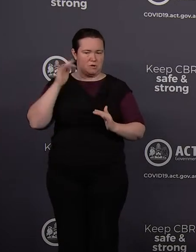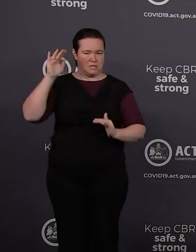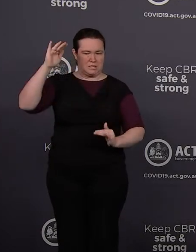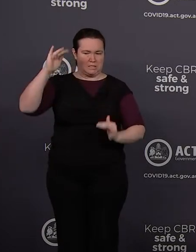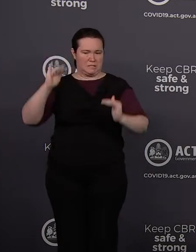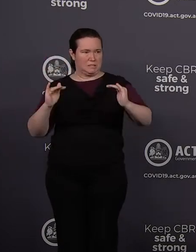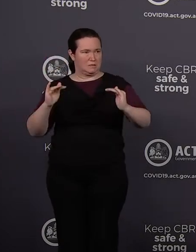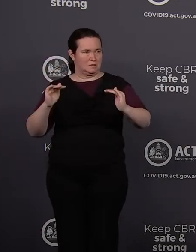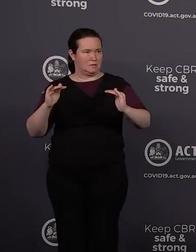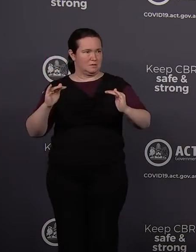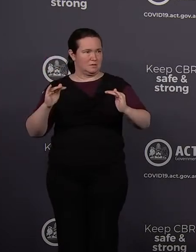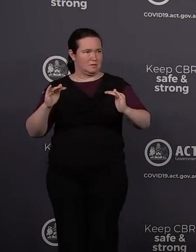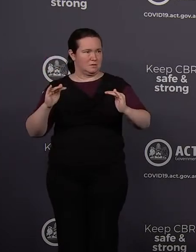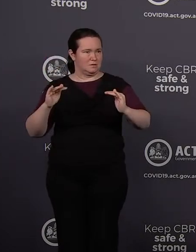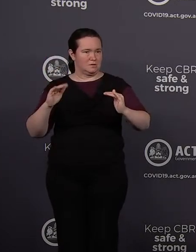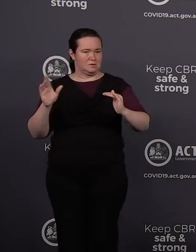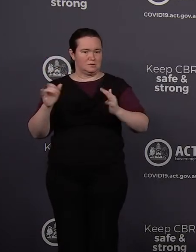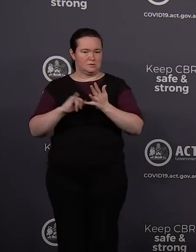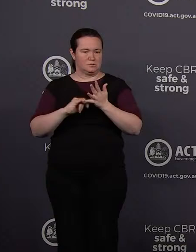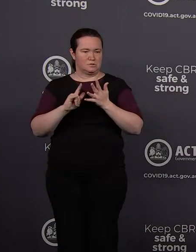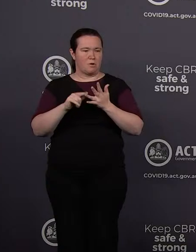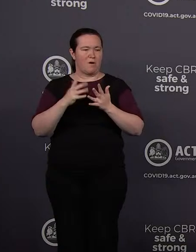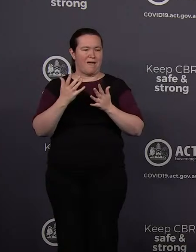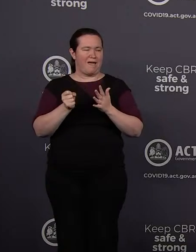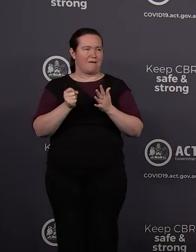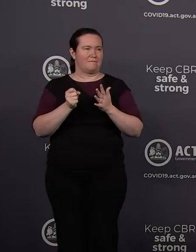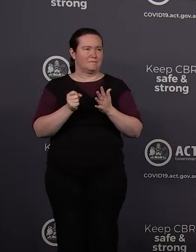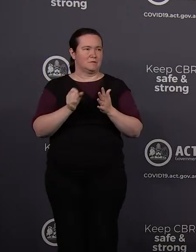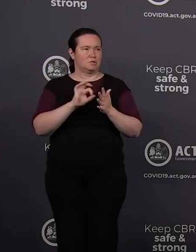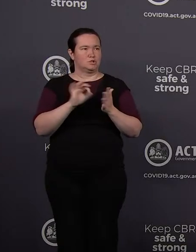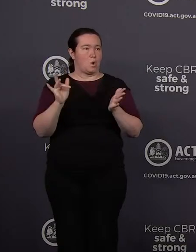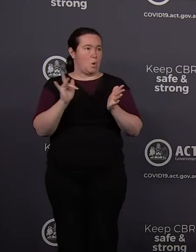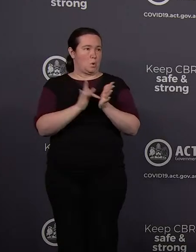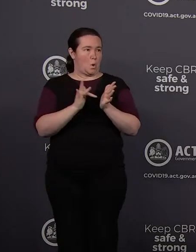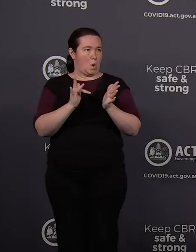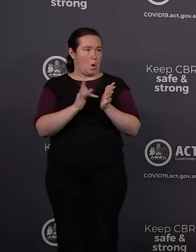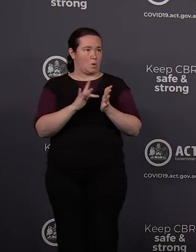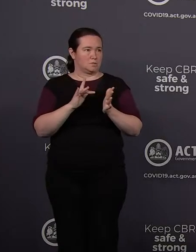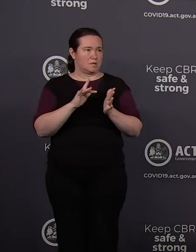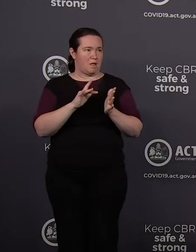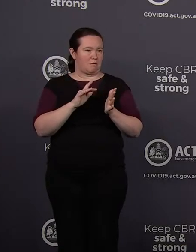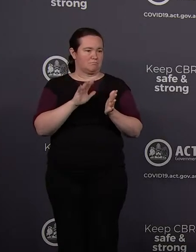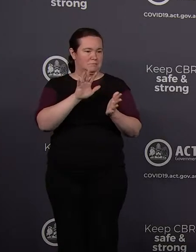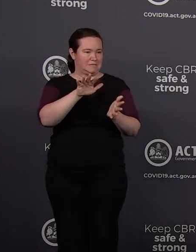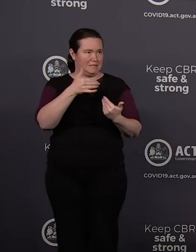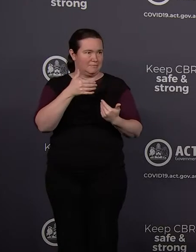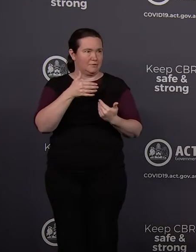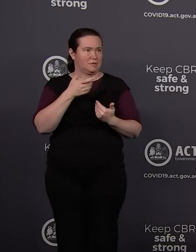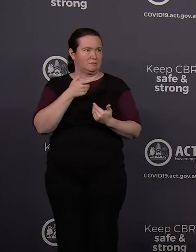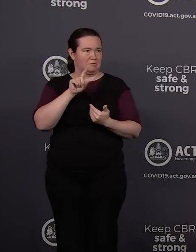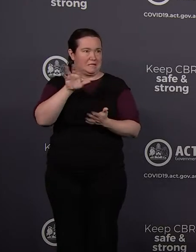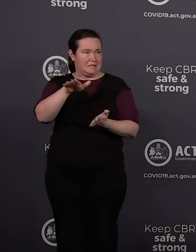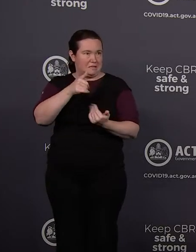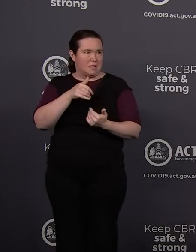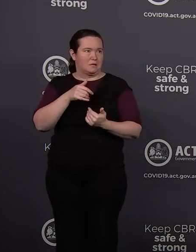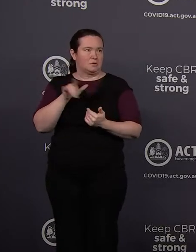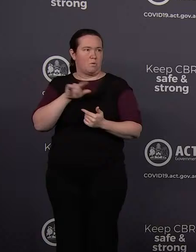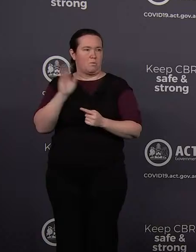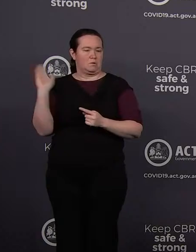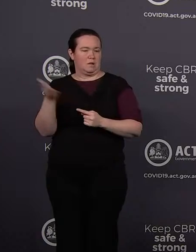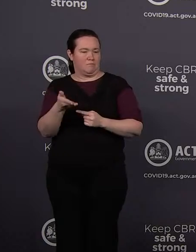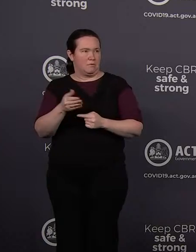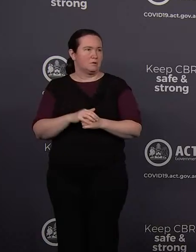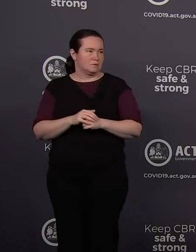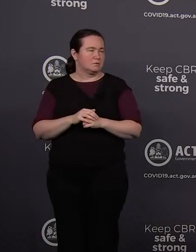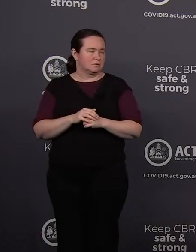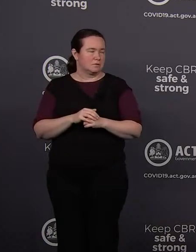alignment to have that contactless arrangement and click and collect and delivery. We think